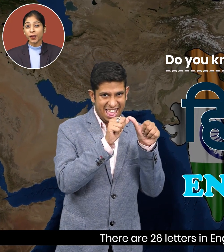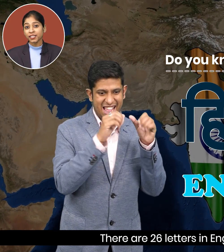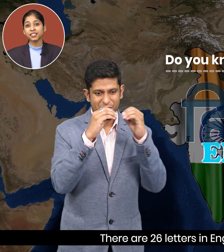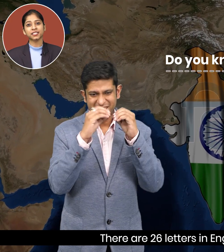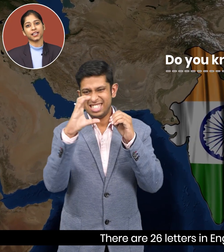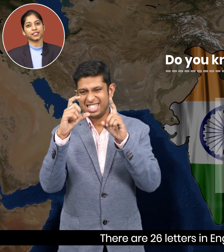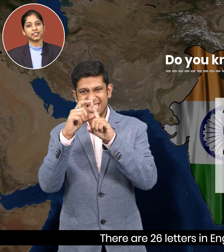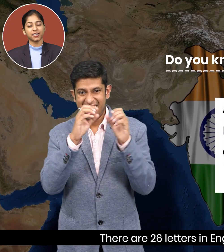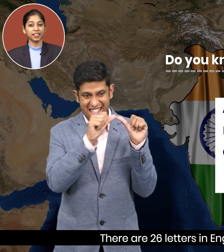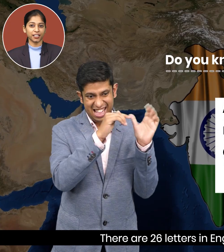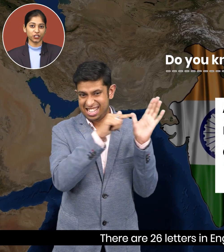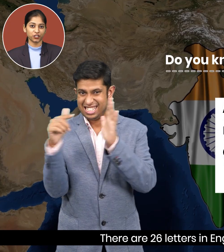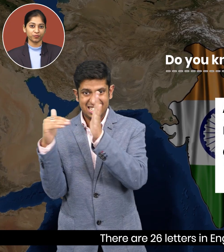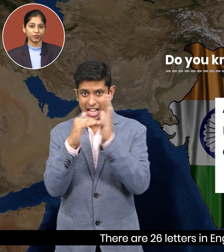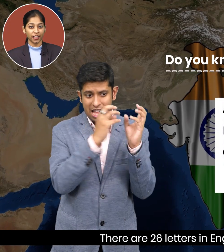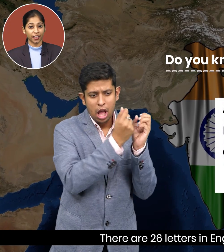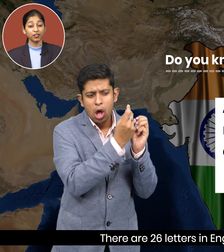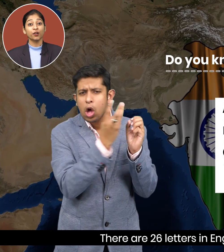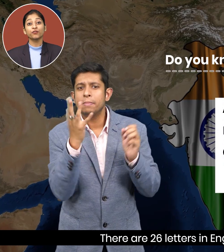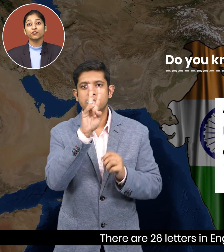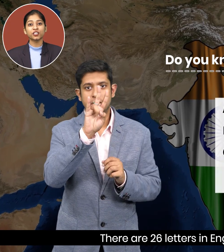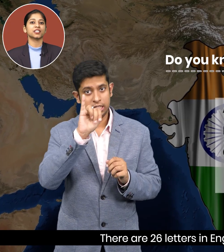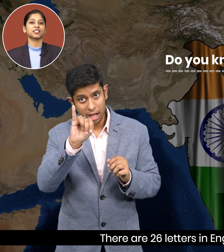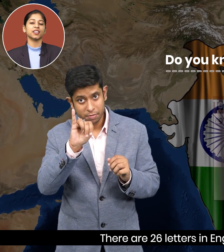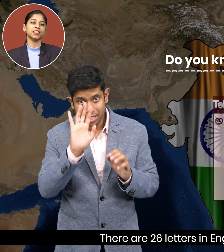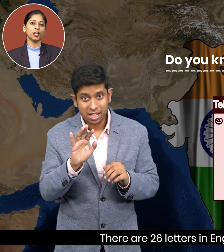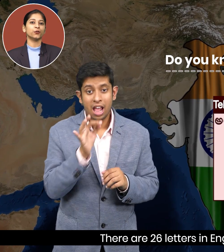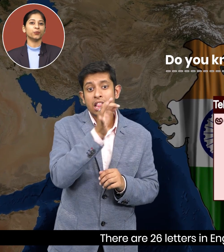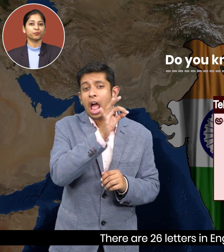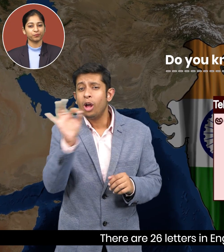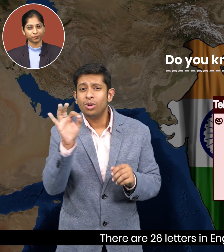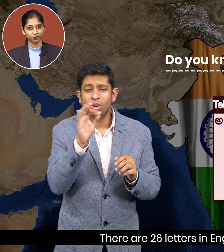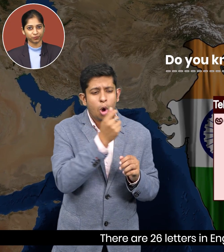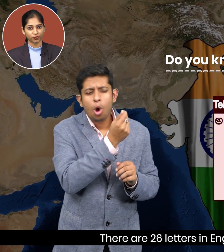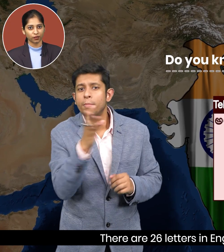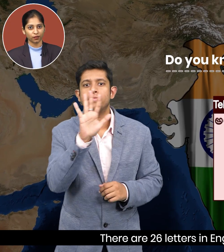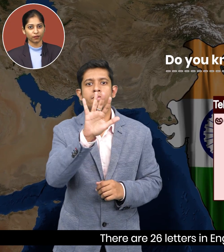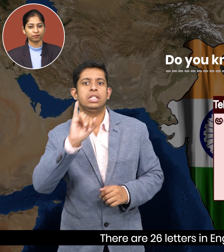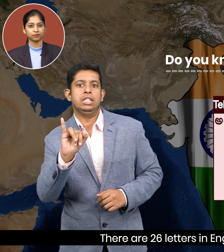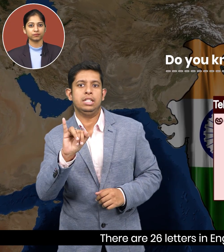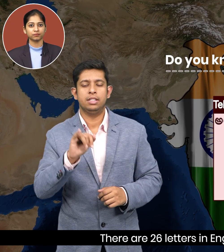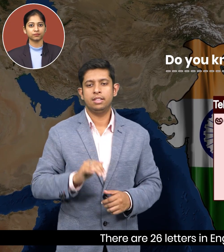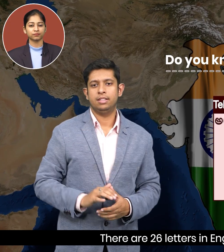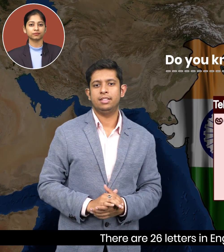are 26 letters in English and 56 in Telugu.